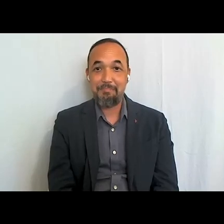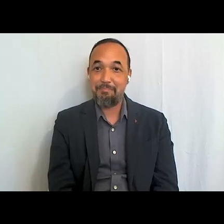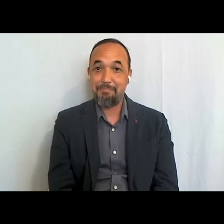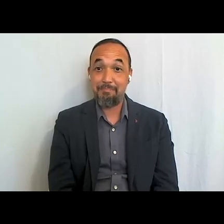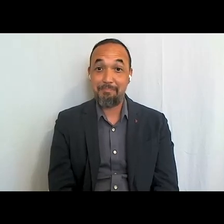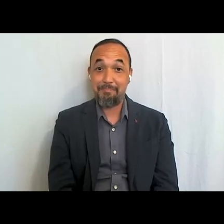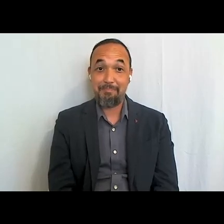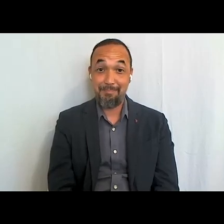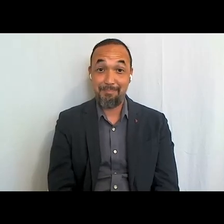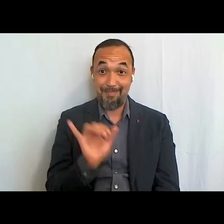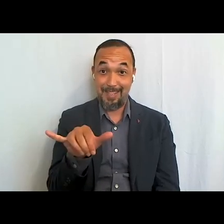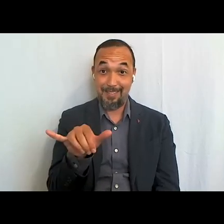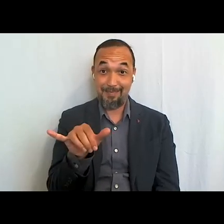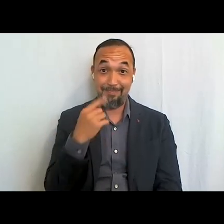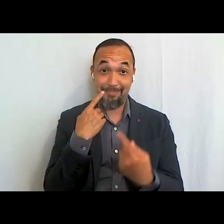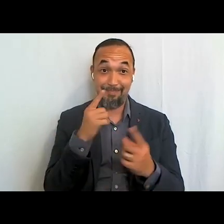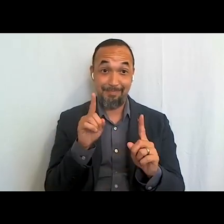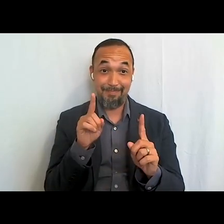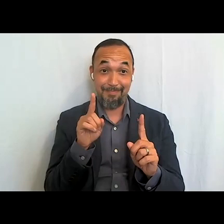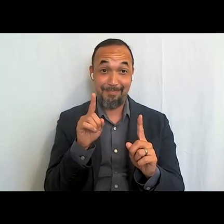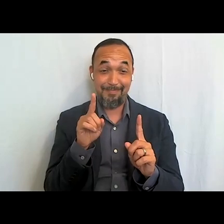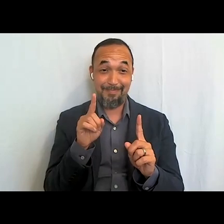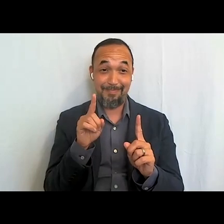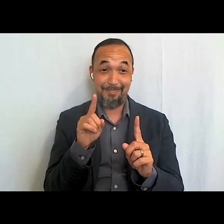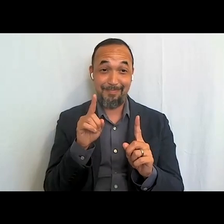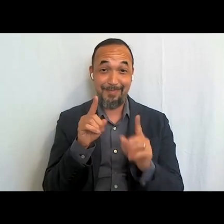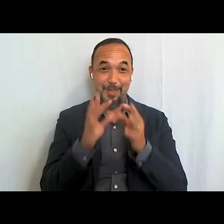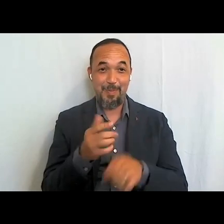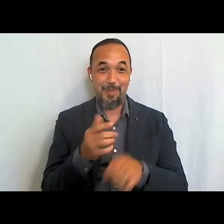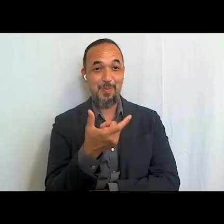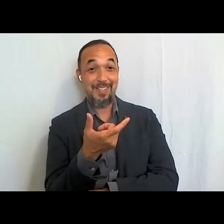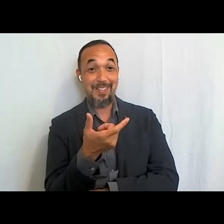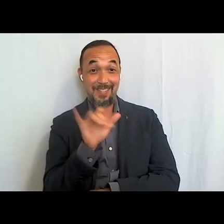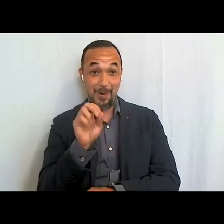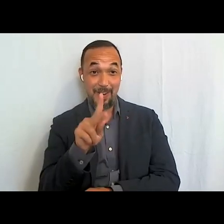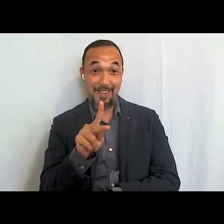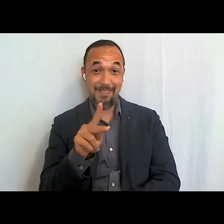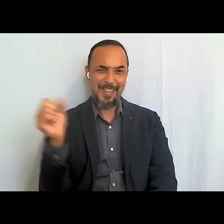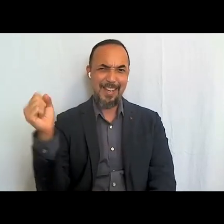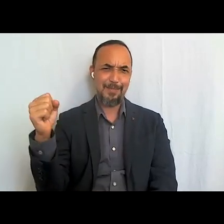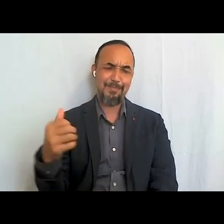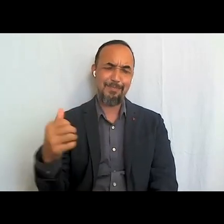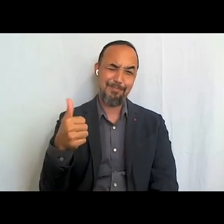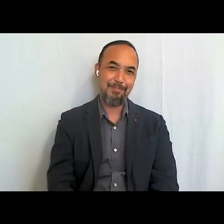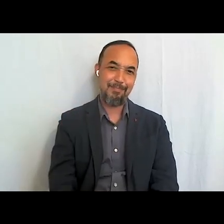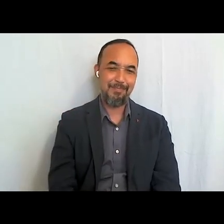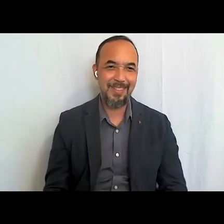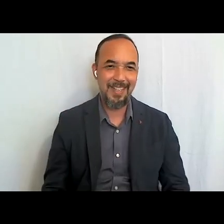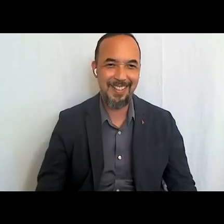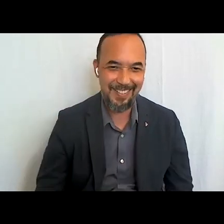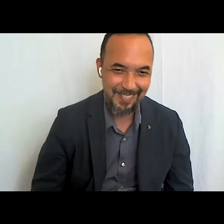Is that, you're just looking at me smugly right now because, is that okay? Okay.